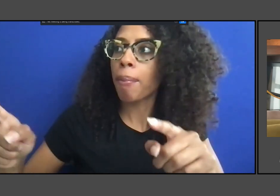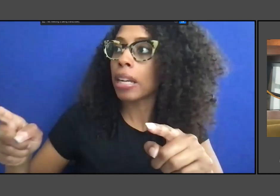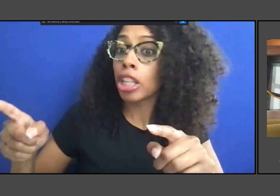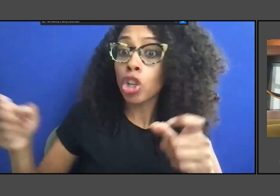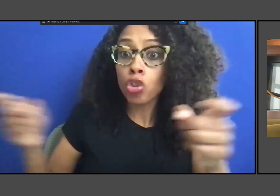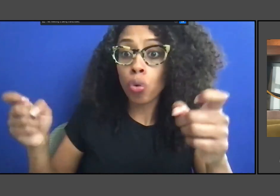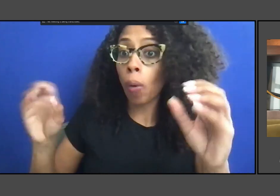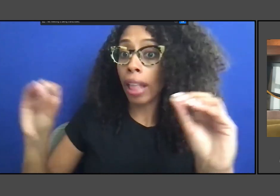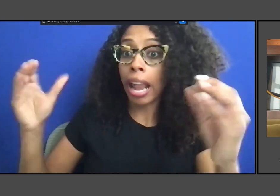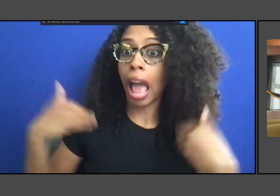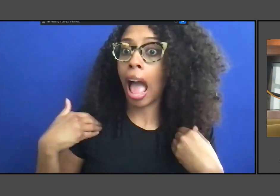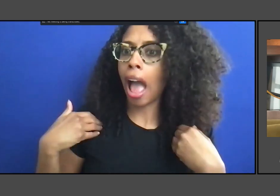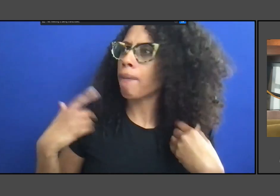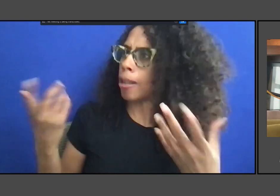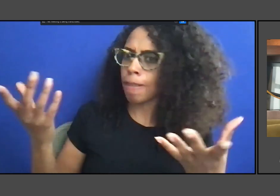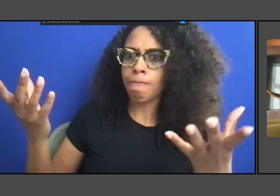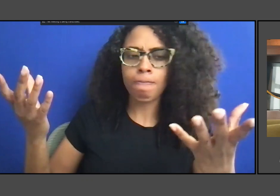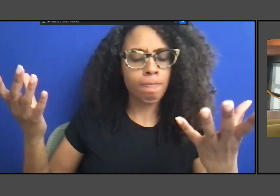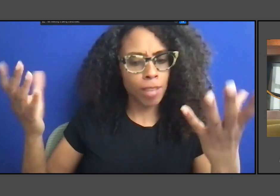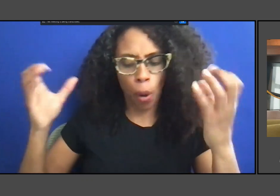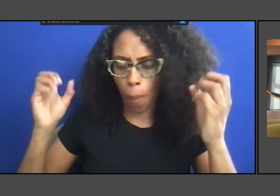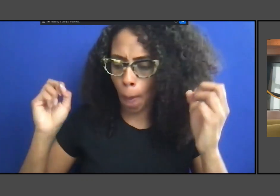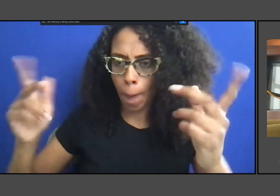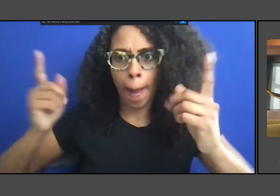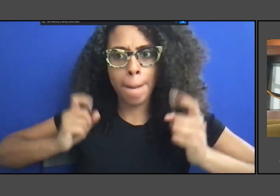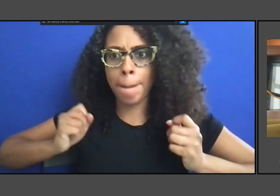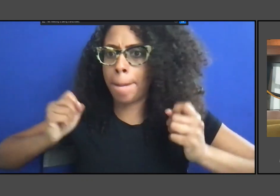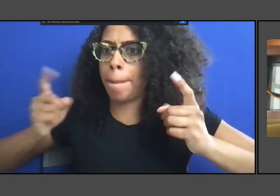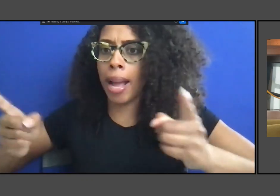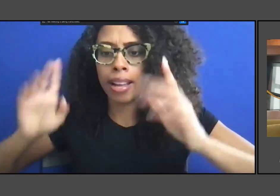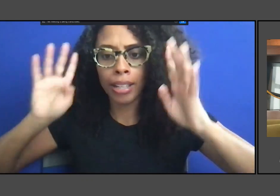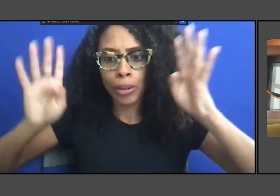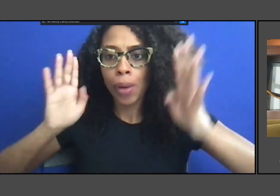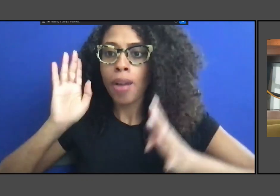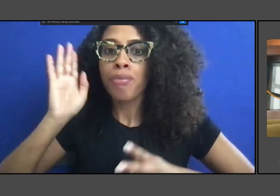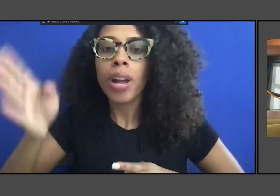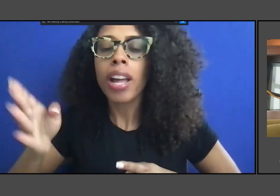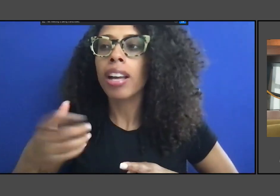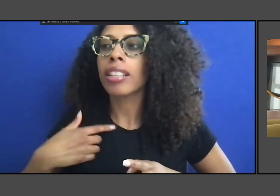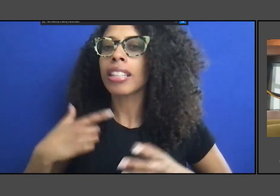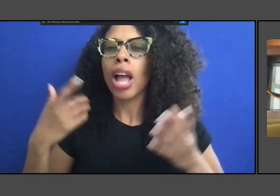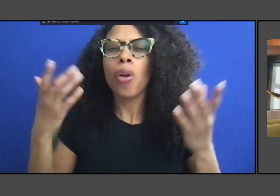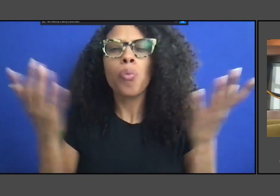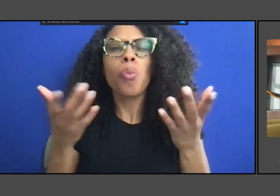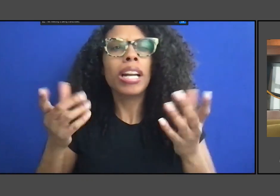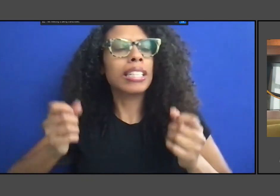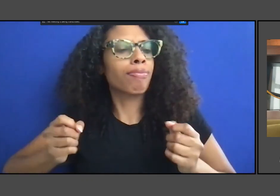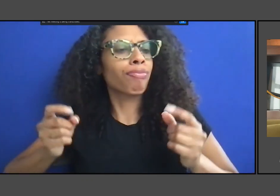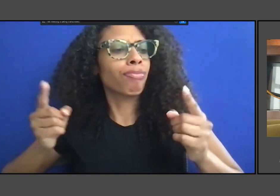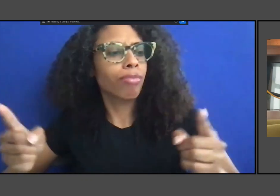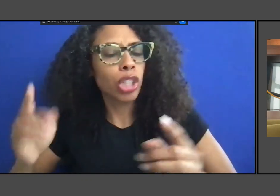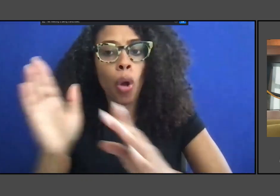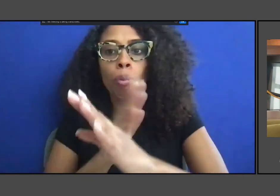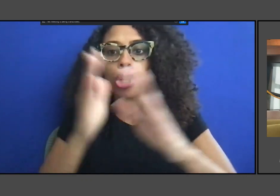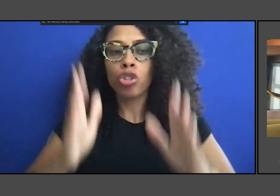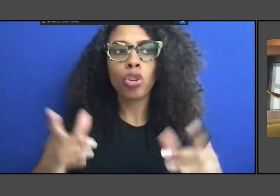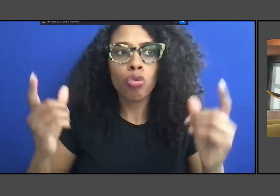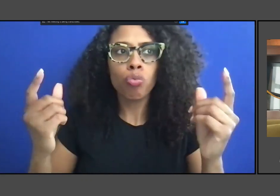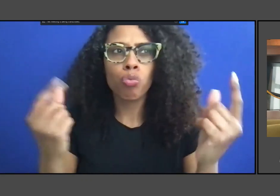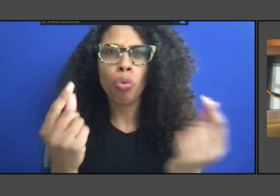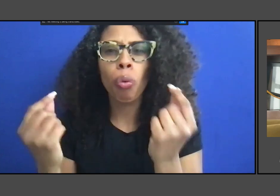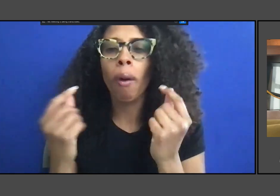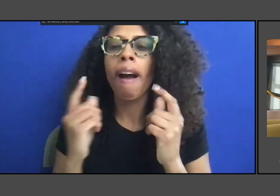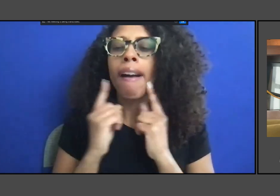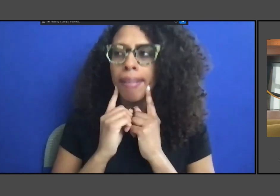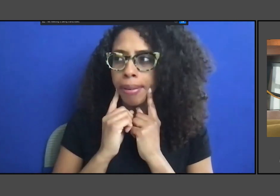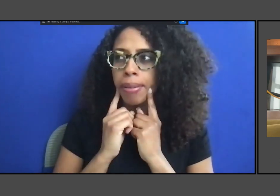what is an improvising musician or a comping musician doing? It's this capacity to make sense, beauty, logic, narrative, and